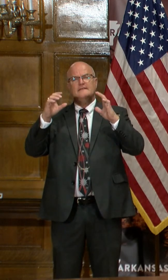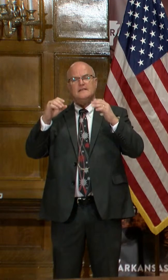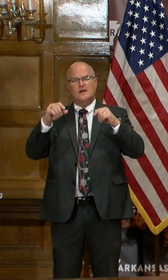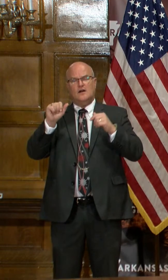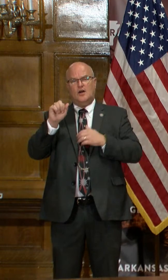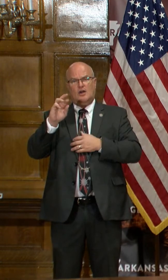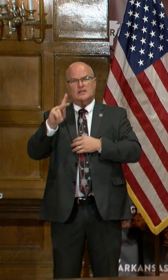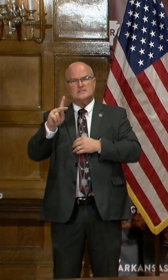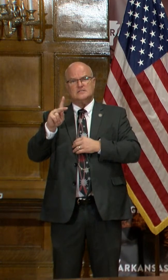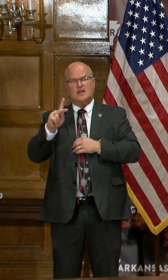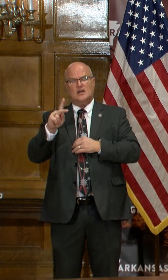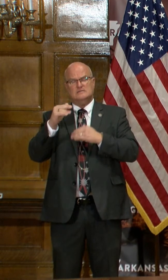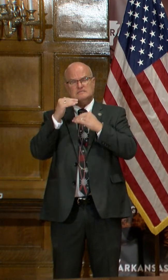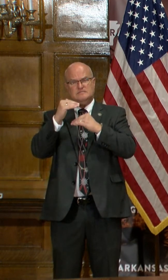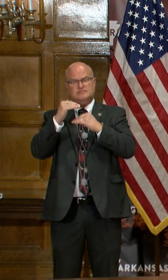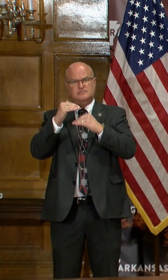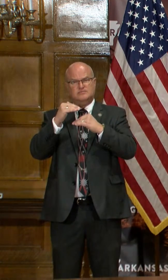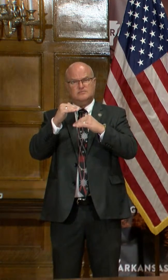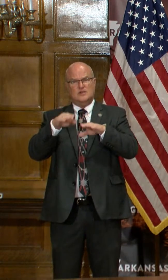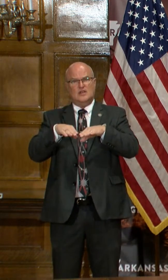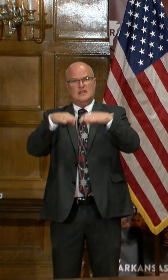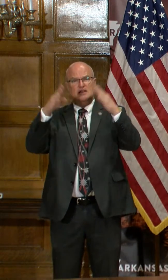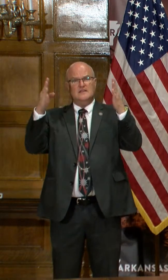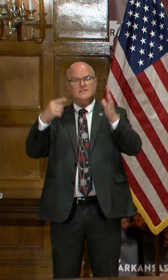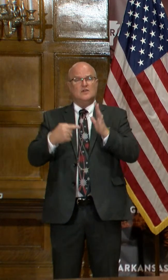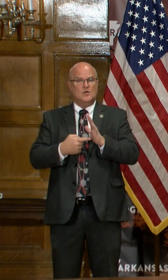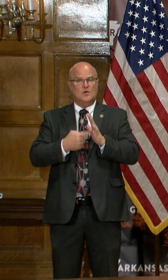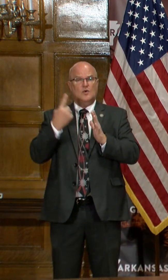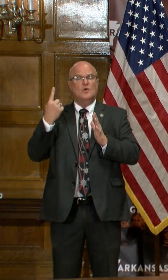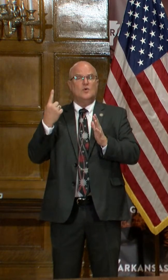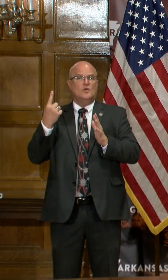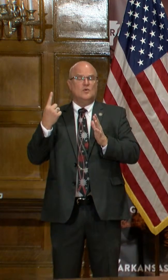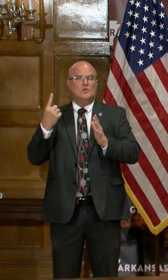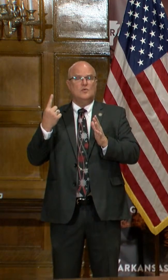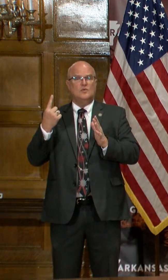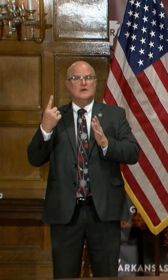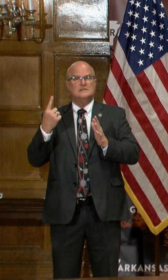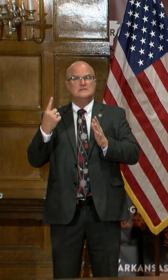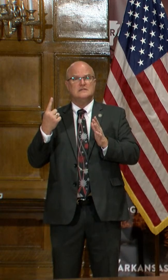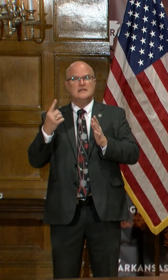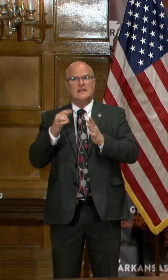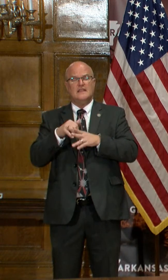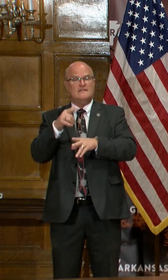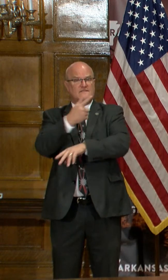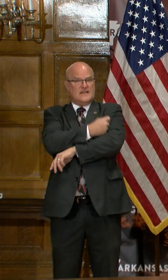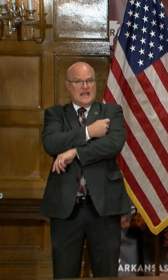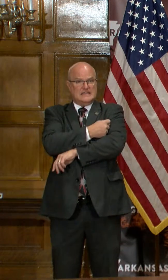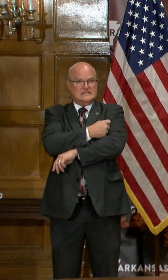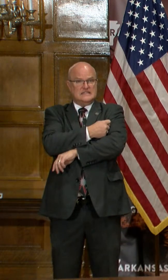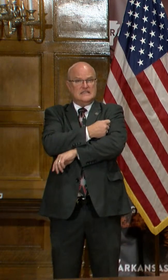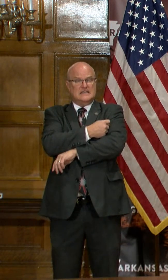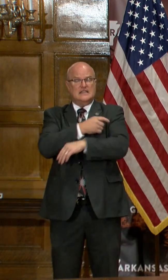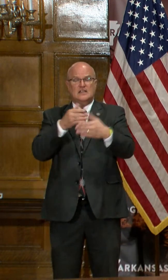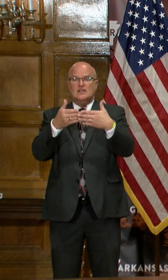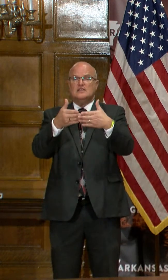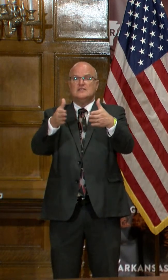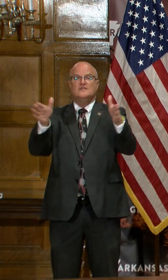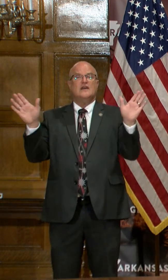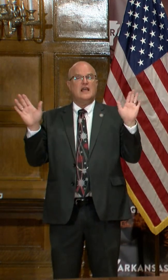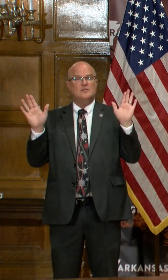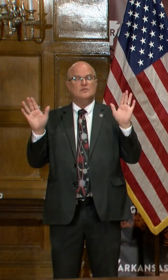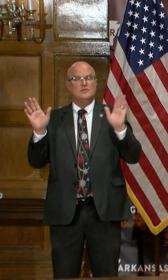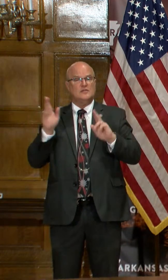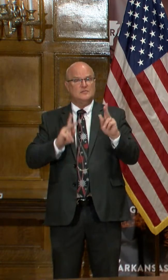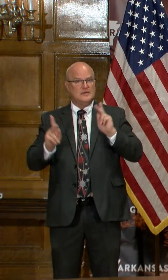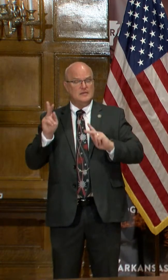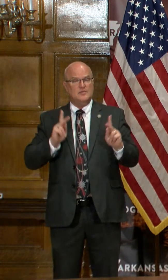restrictions being lifted once the vaccine is widely available to the